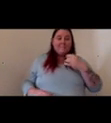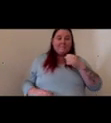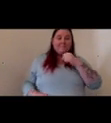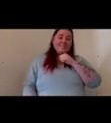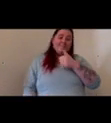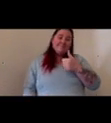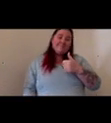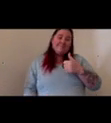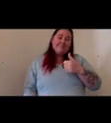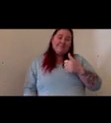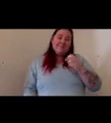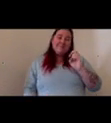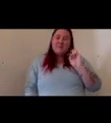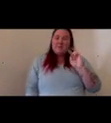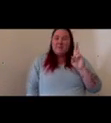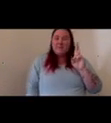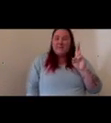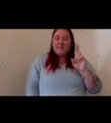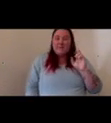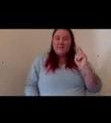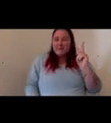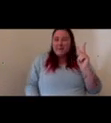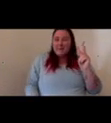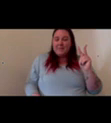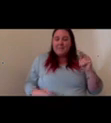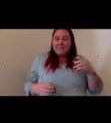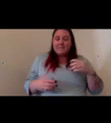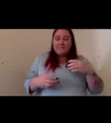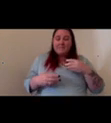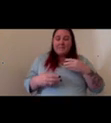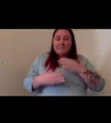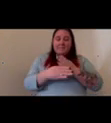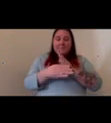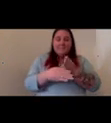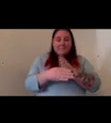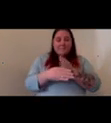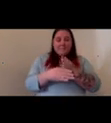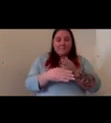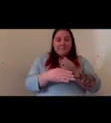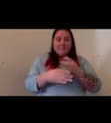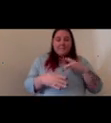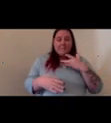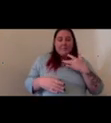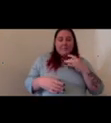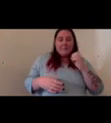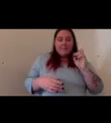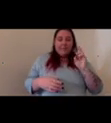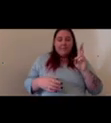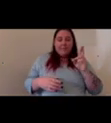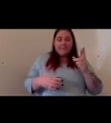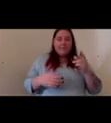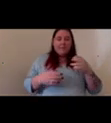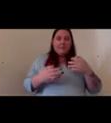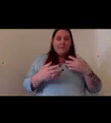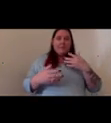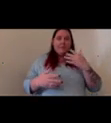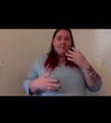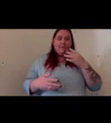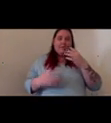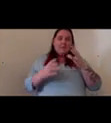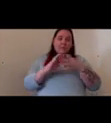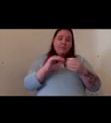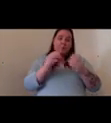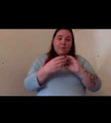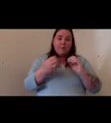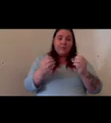Or the deaf client feels like they're not okay sharing their feelings